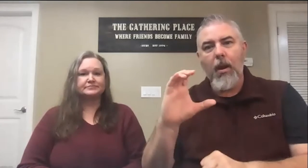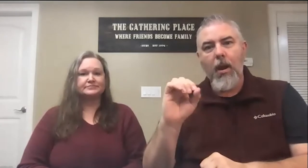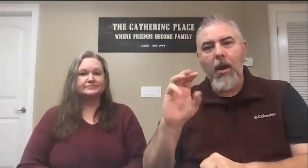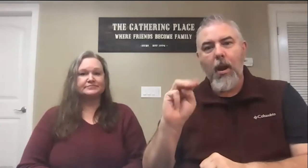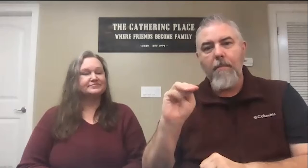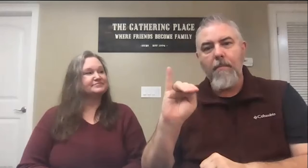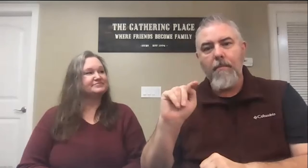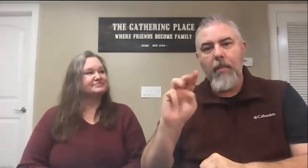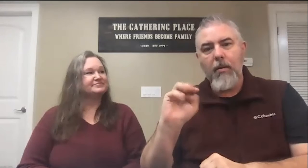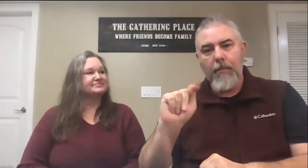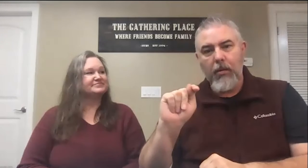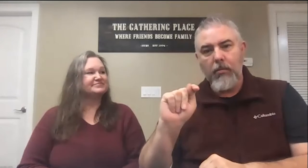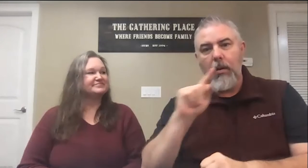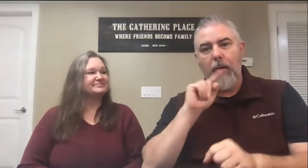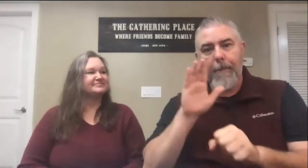Commitment is the last 4 C.